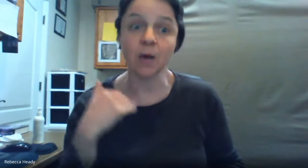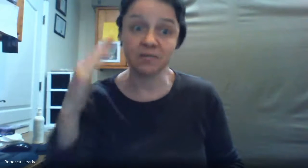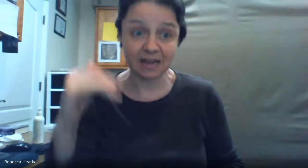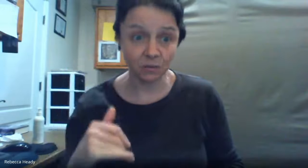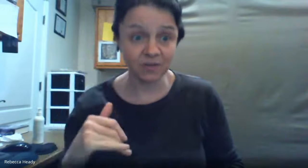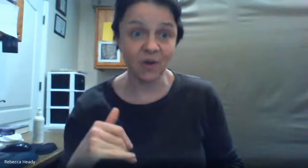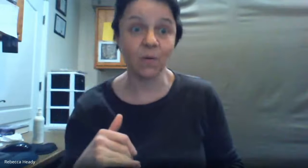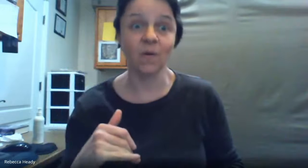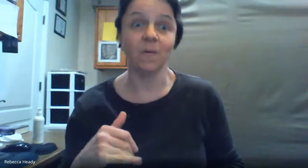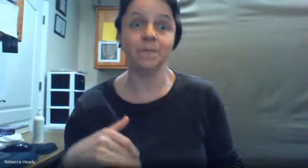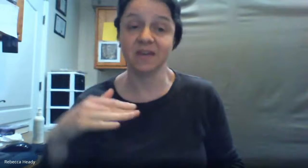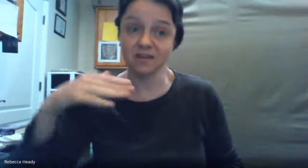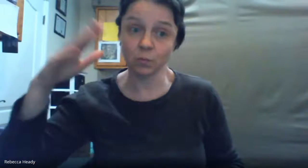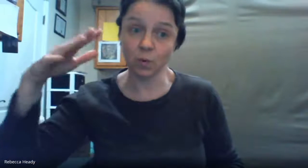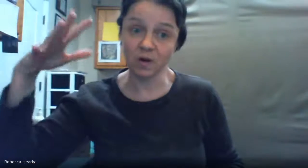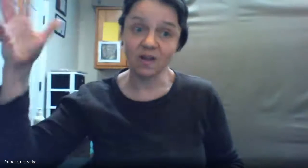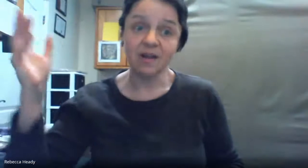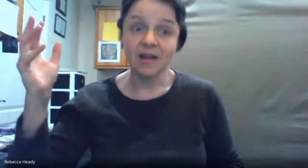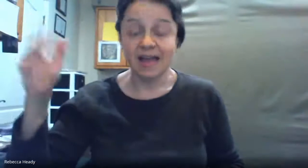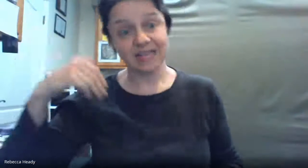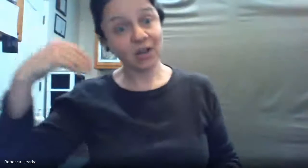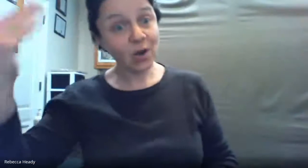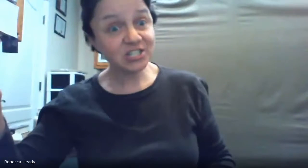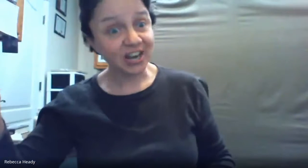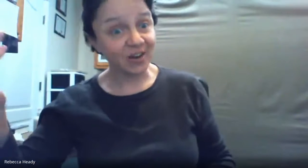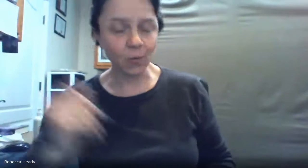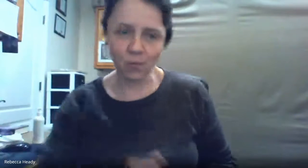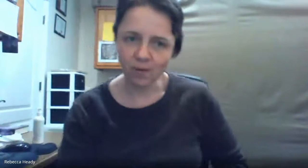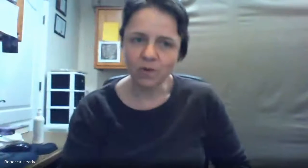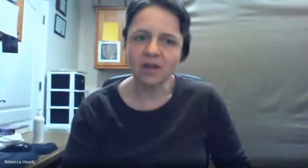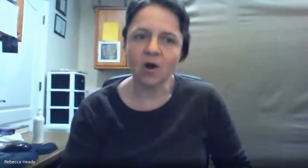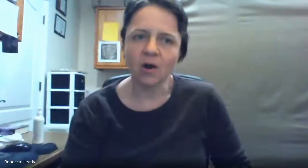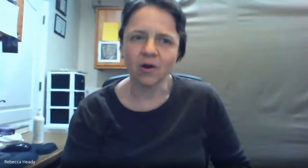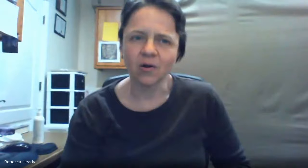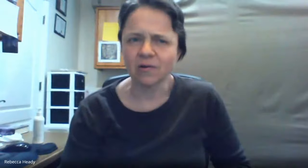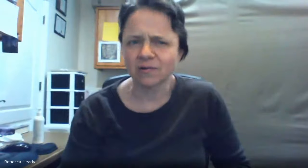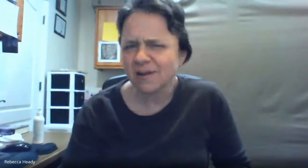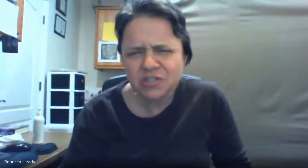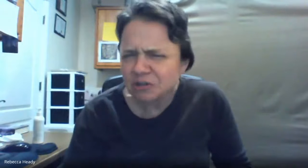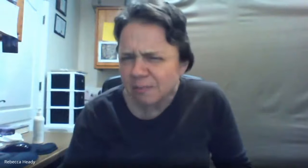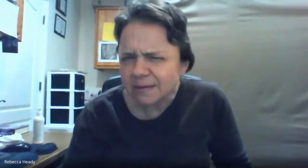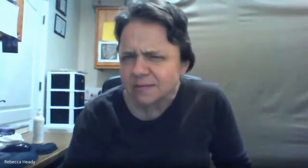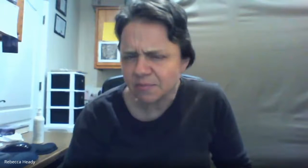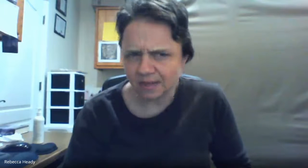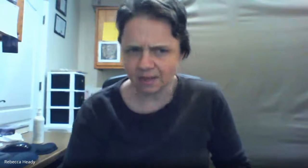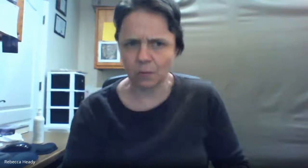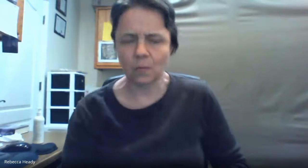up or down, you know, because we're asking a question, or we are not sure about something,